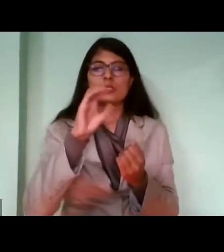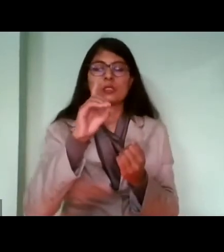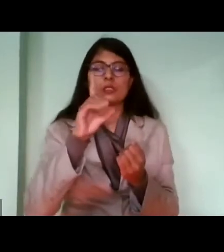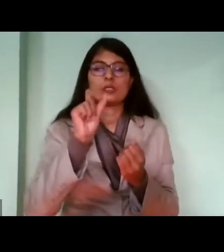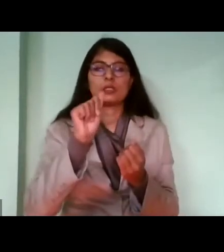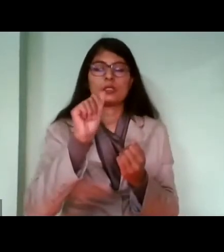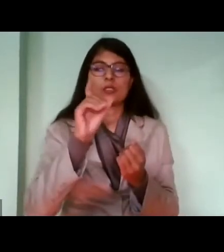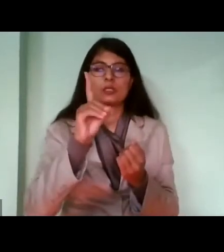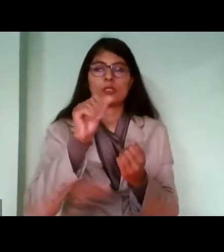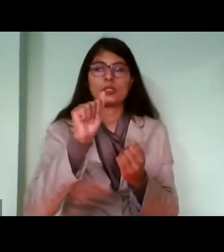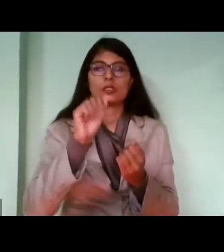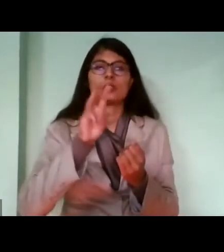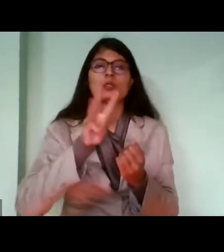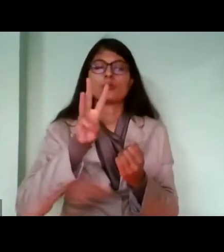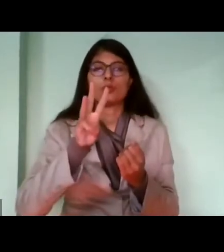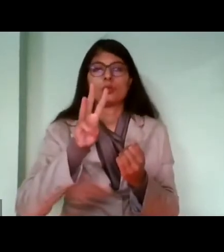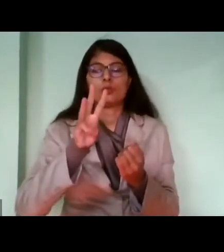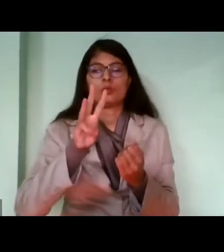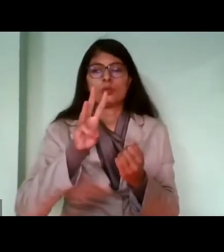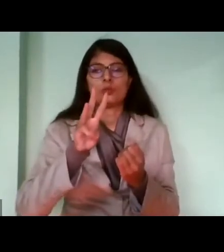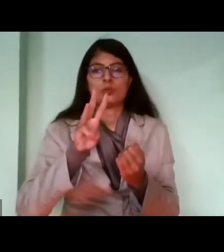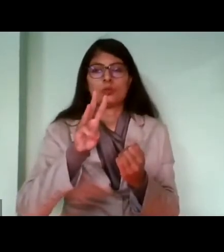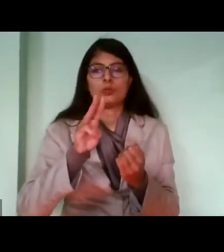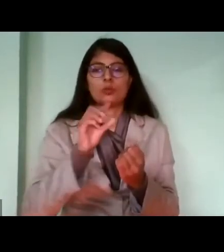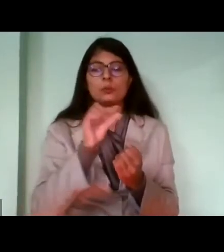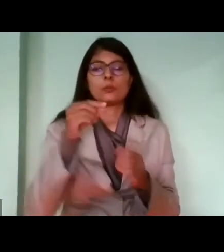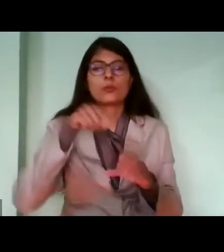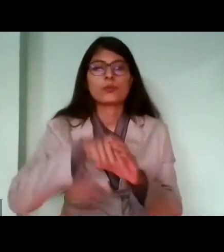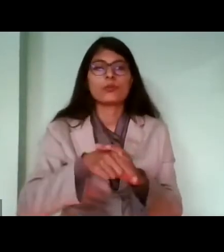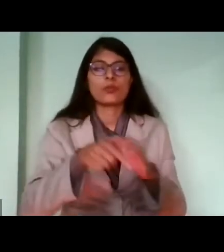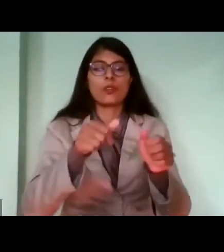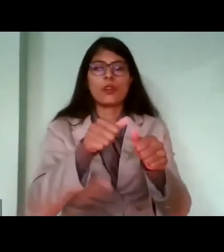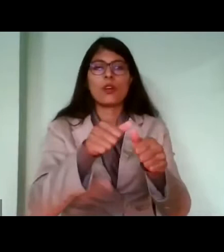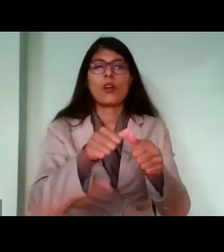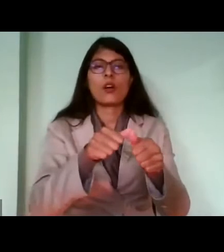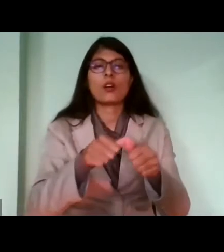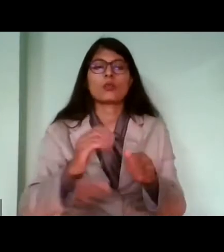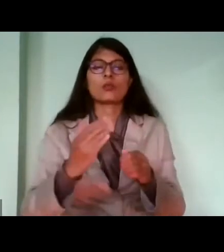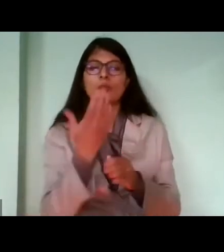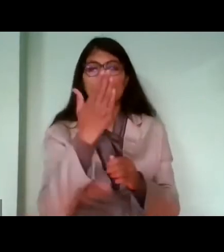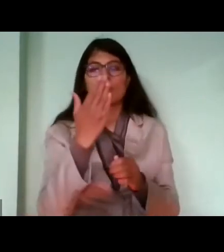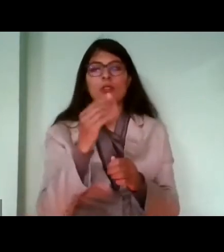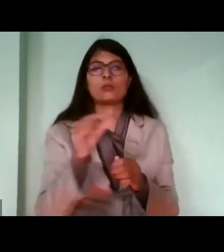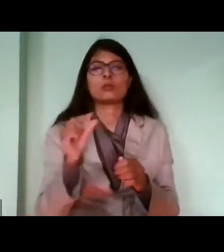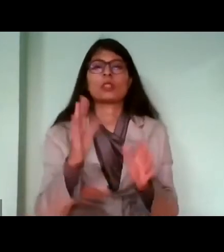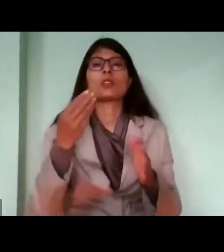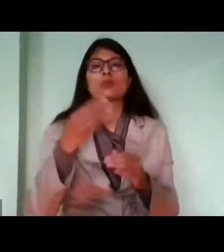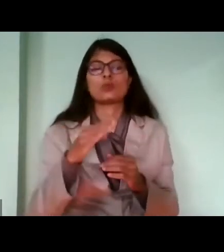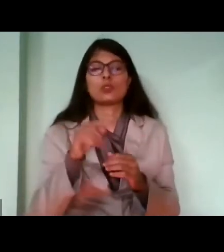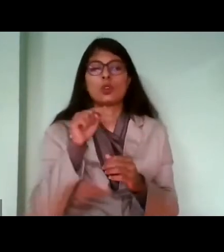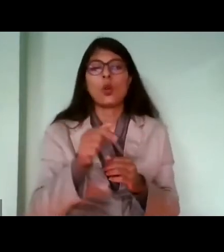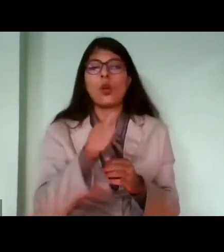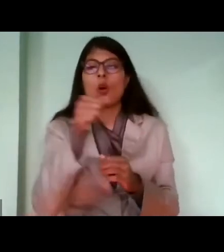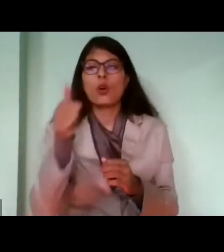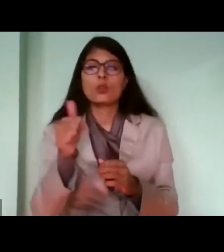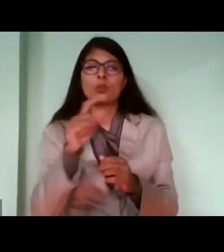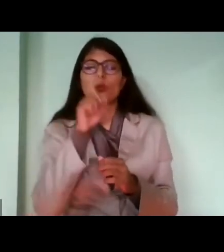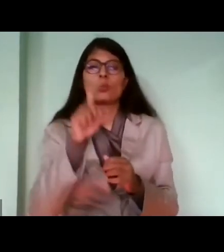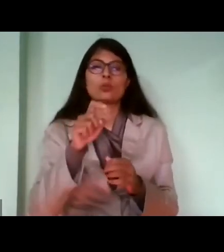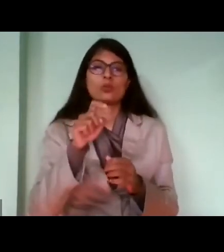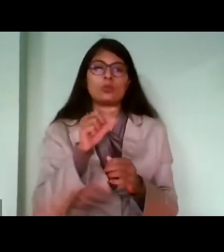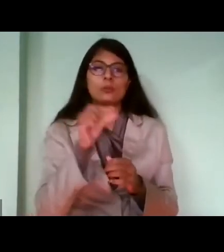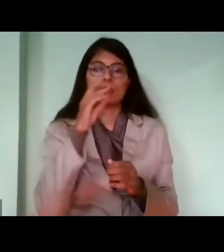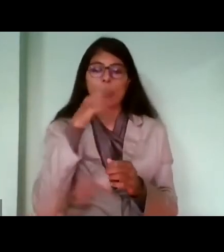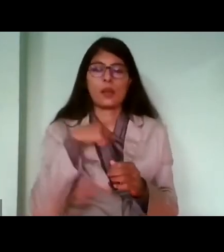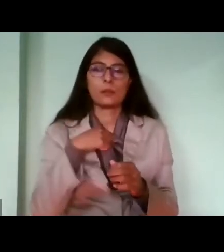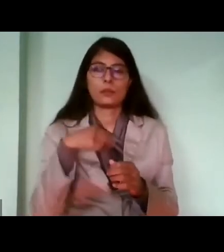say about accountability? And I think that's going to be one of a next question that we will explore. around